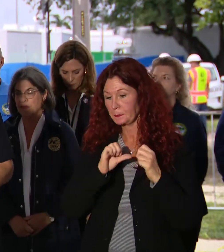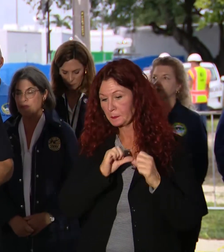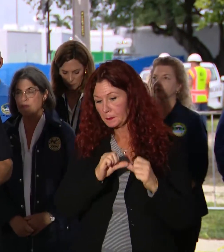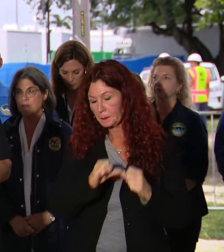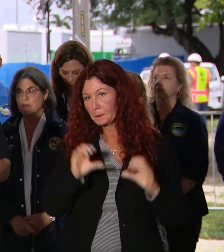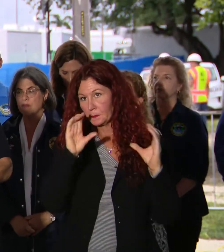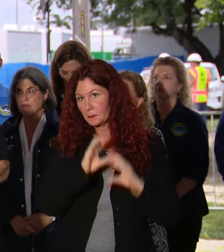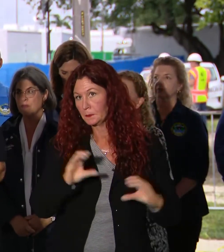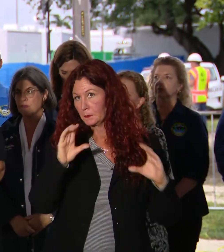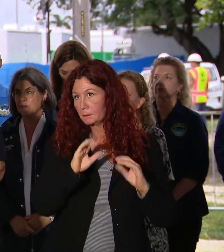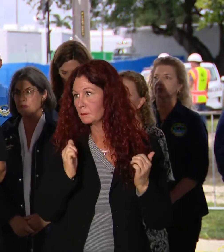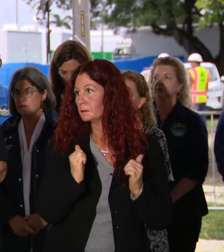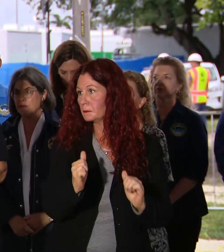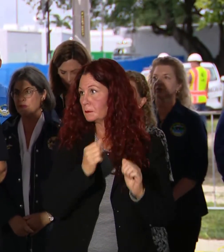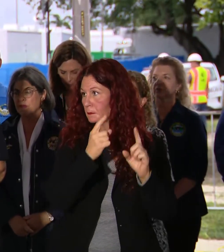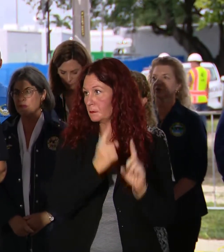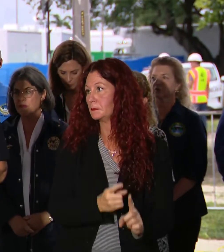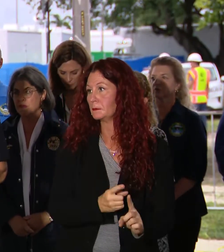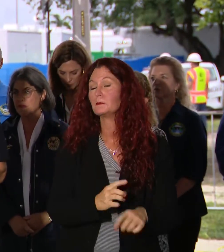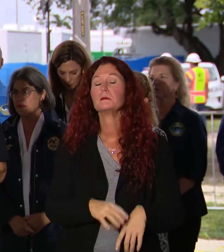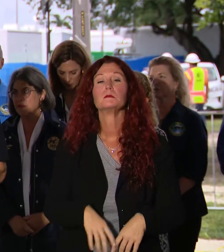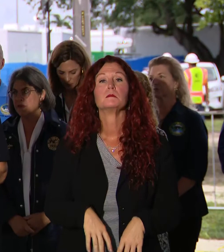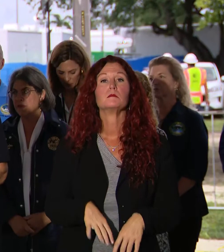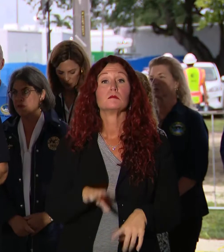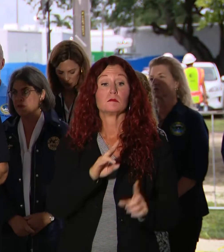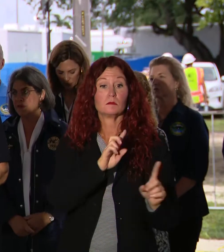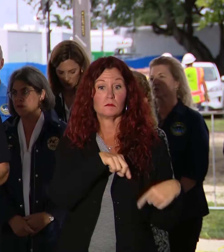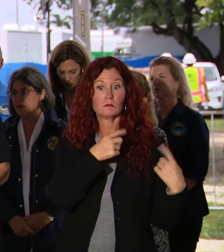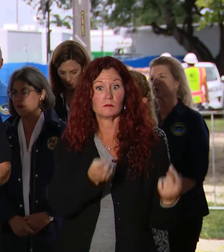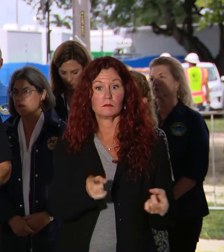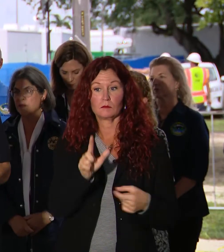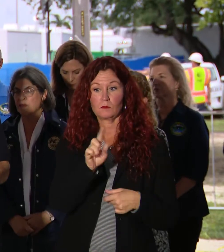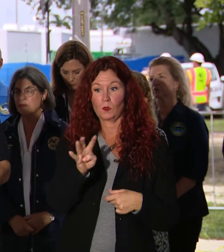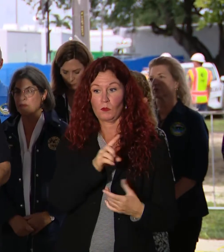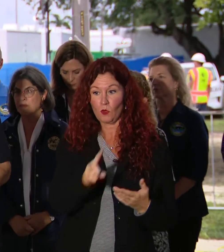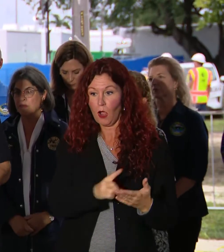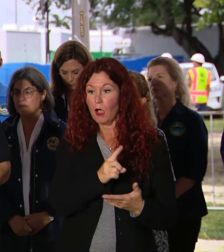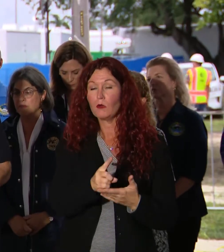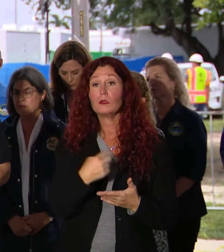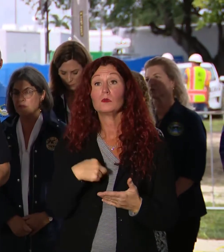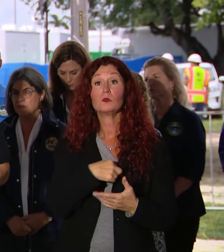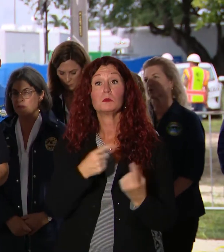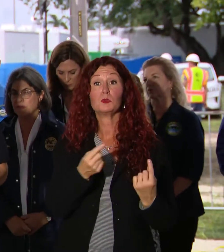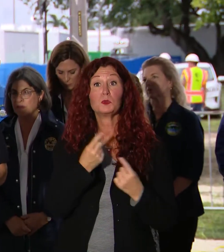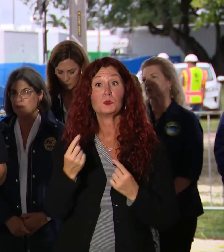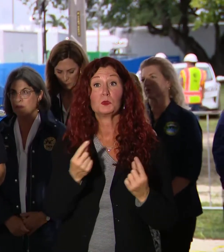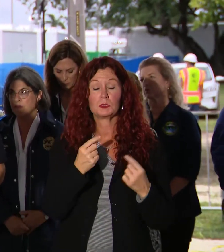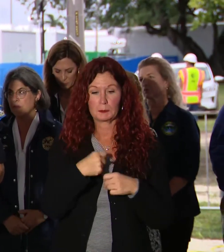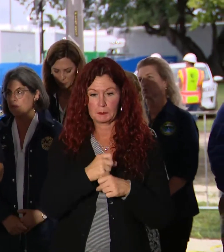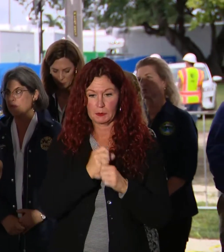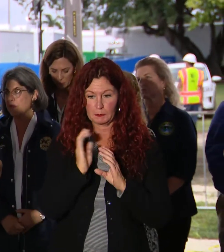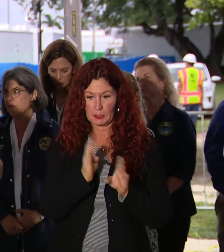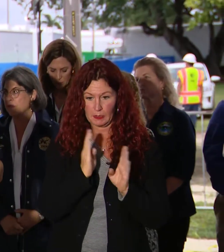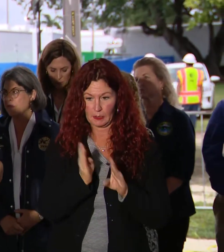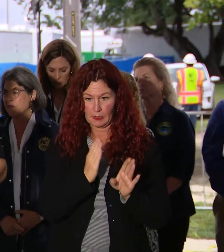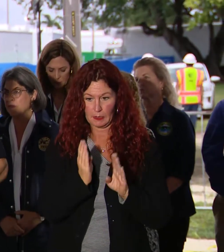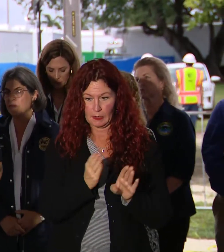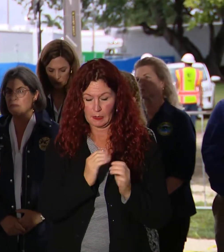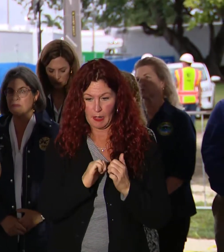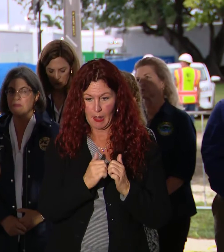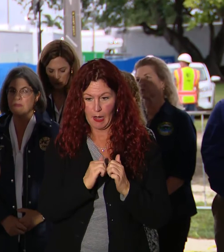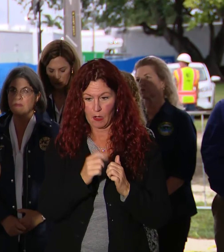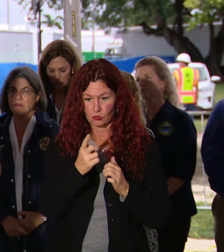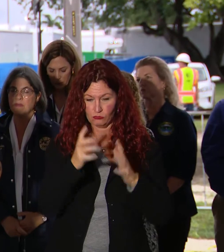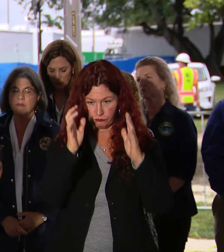efforts. Part of what we've done over the last 24 hours is evaluate contingency plans for demolition